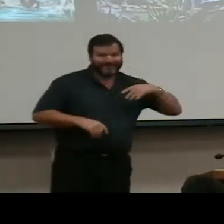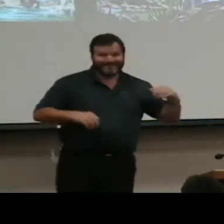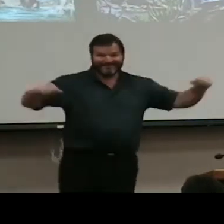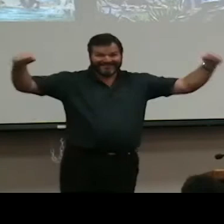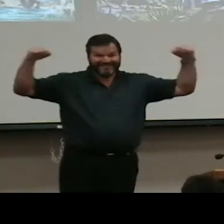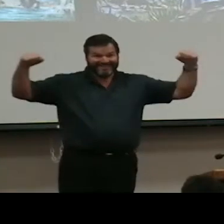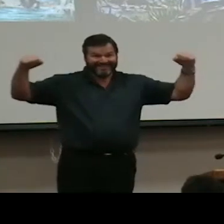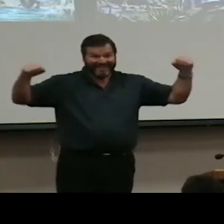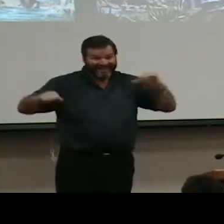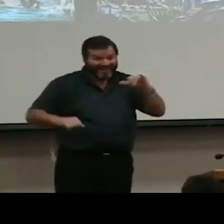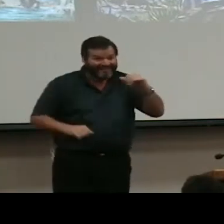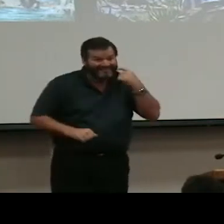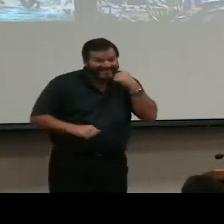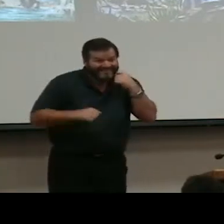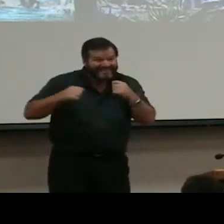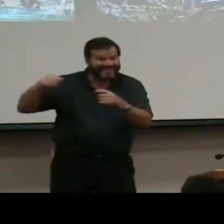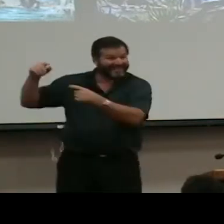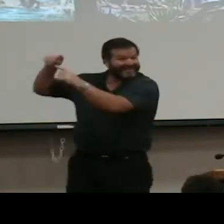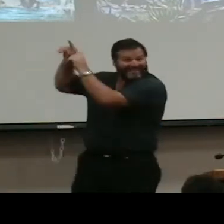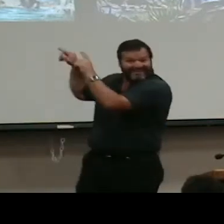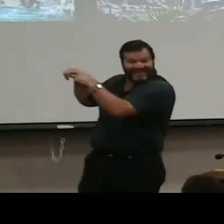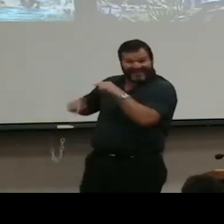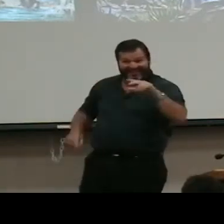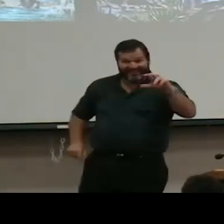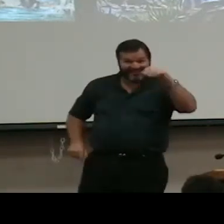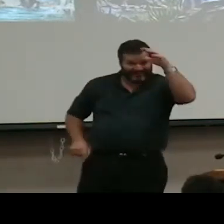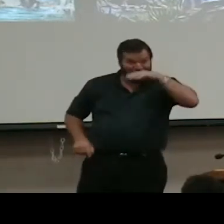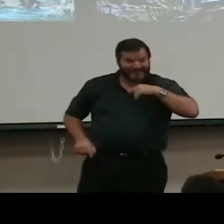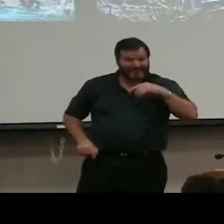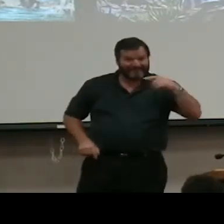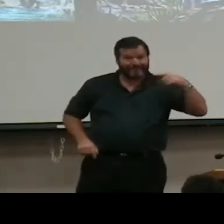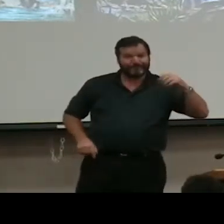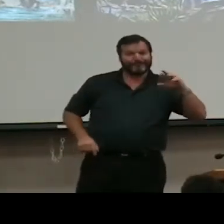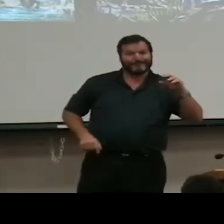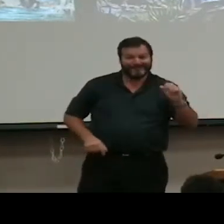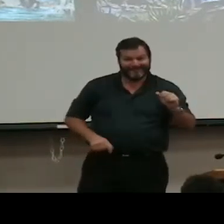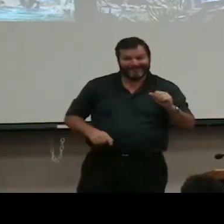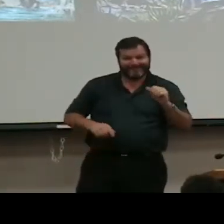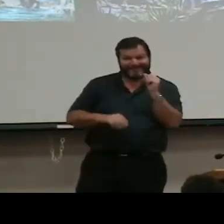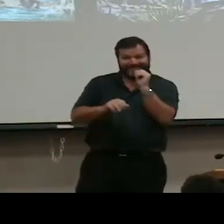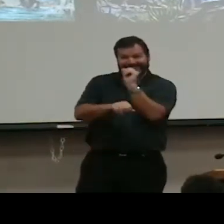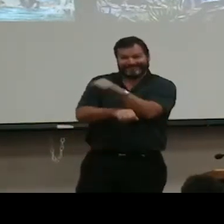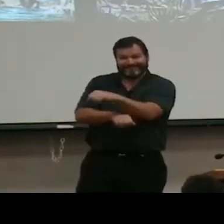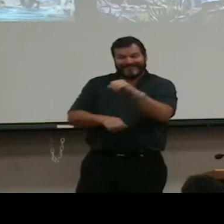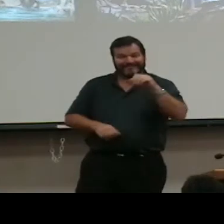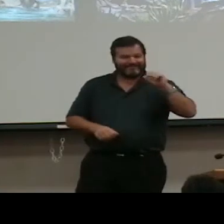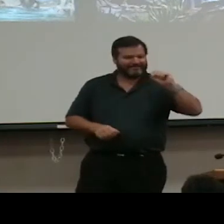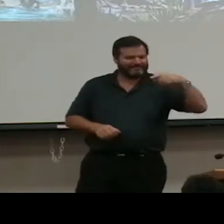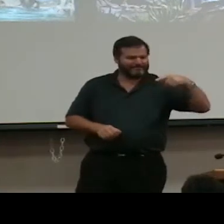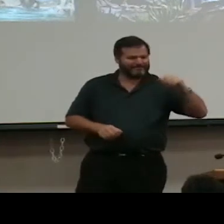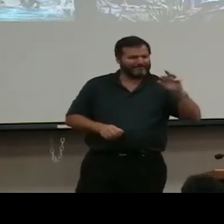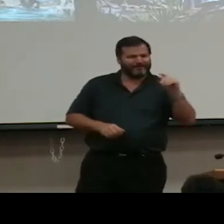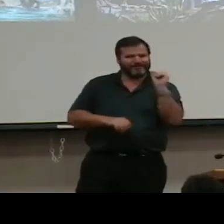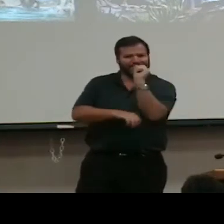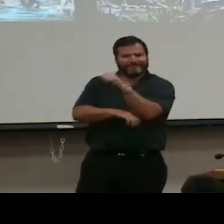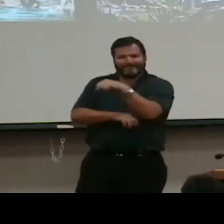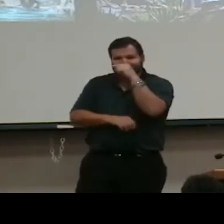300 men. Look what we did. 300 men. That's like the Spartans.